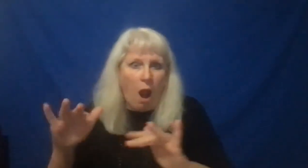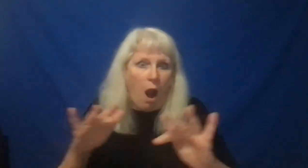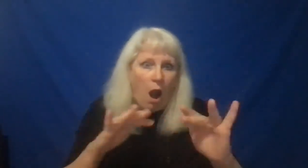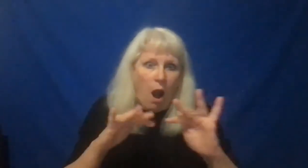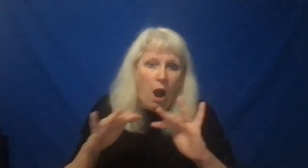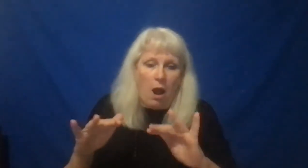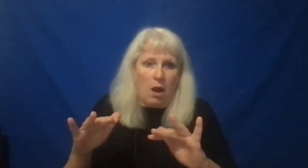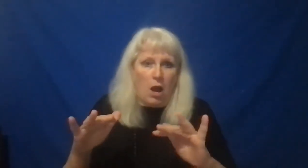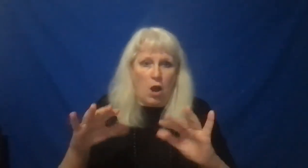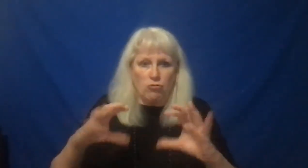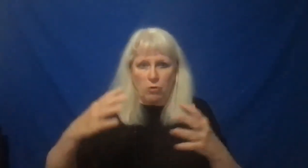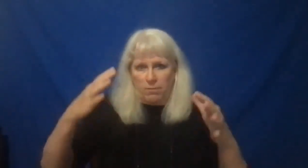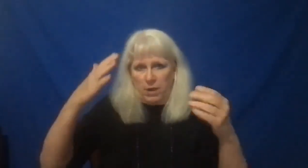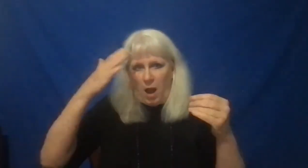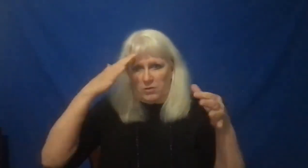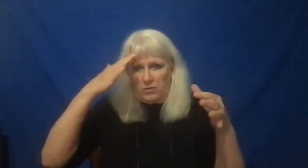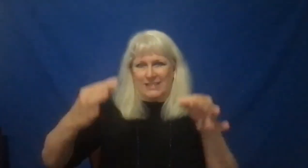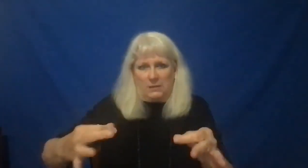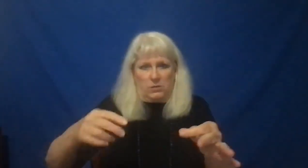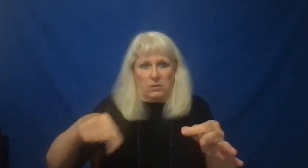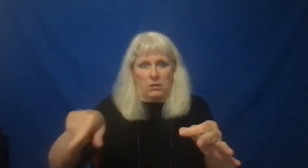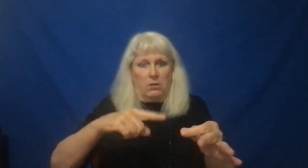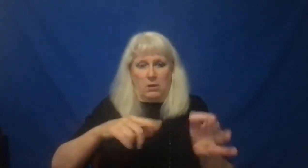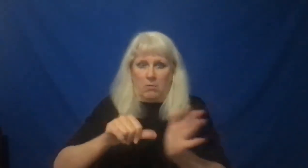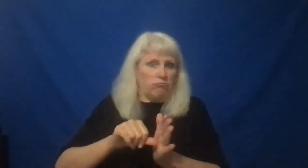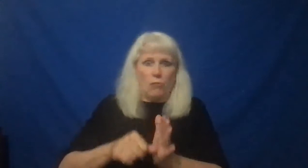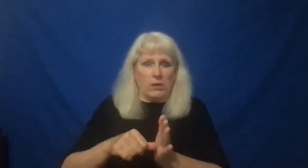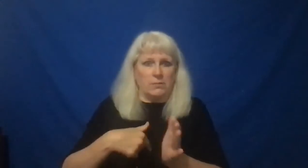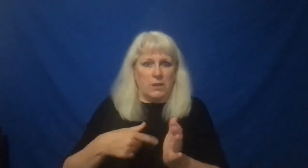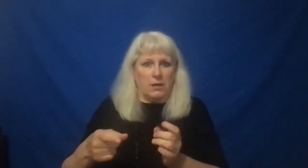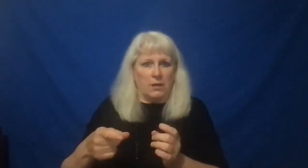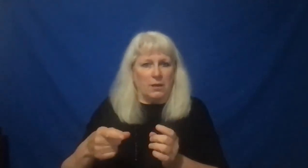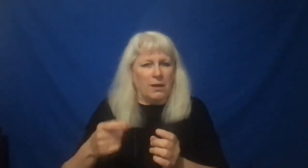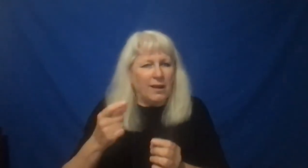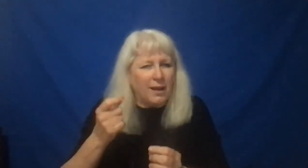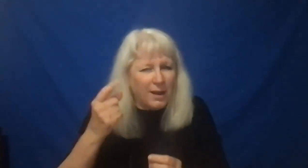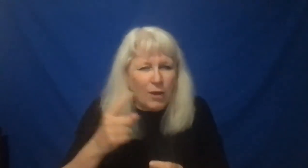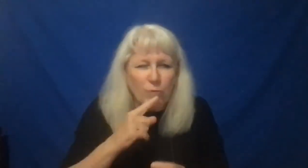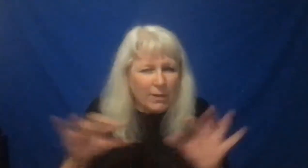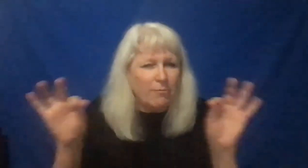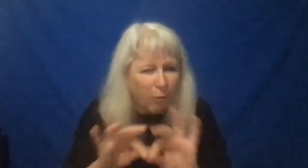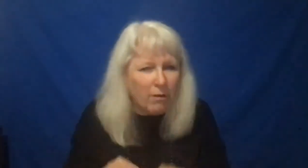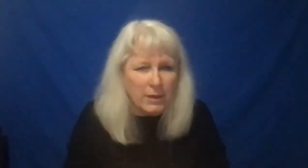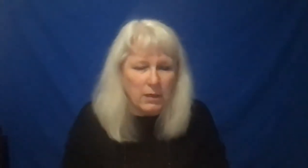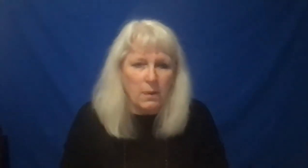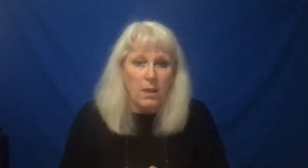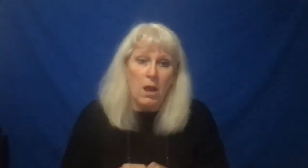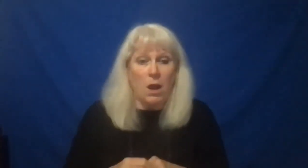We should not make a major decision impacting the membership without arriving at a group